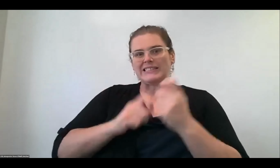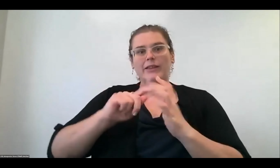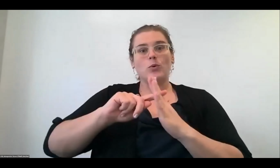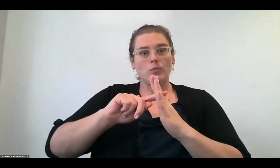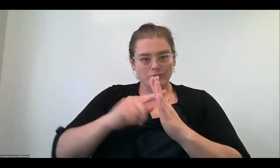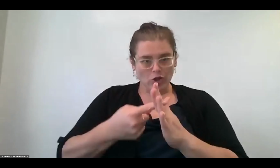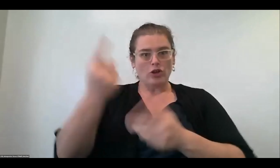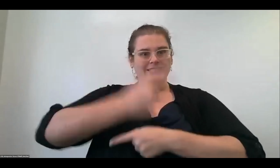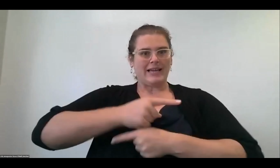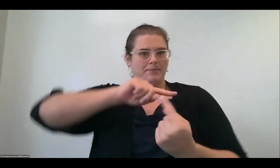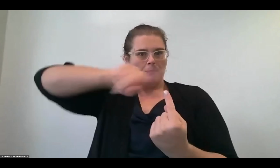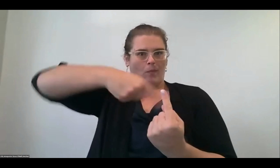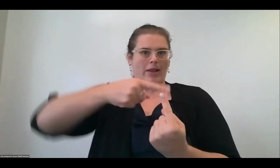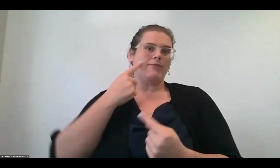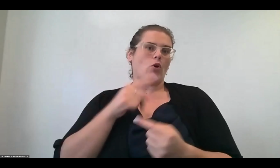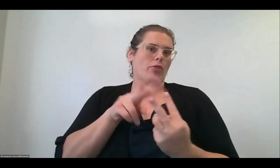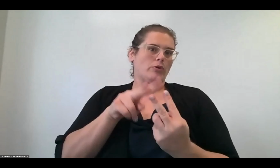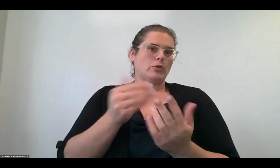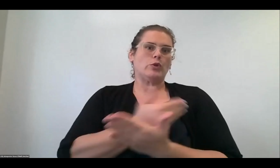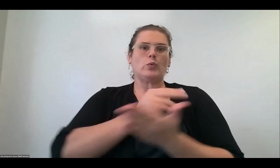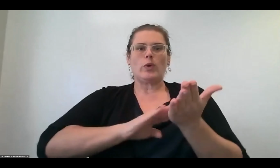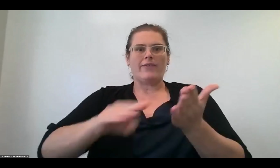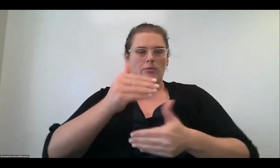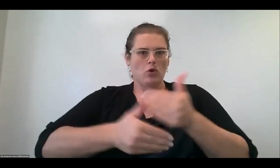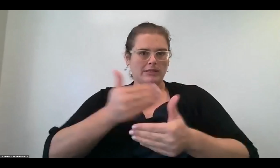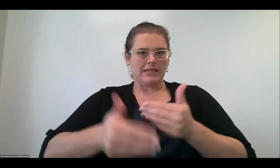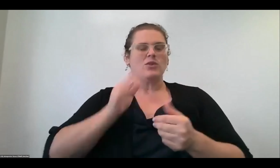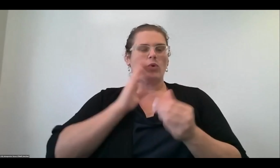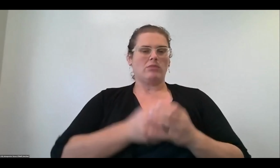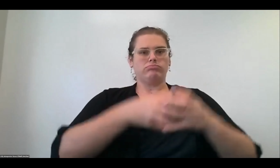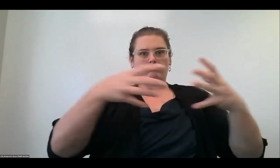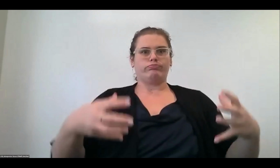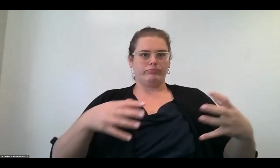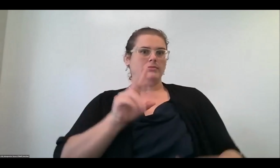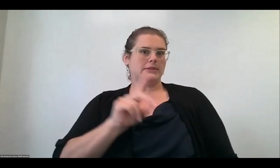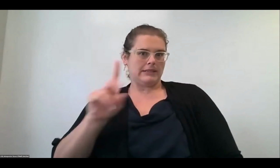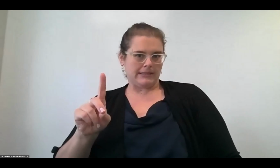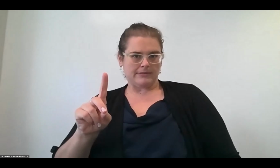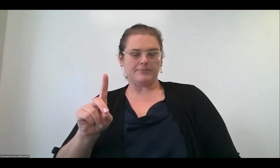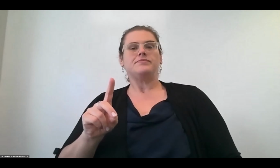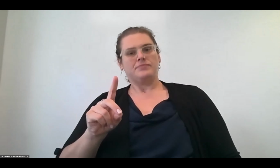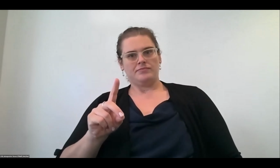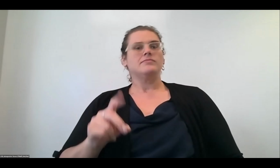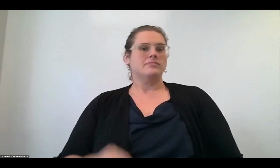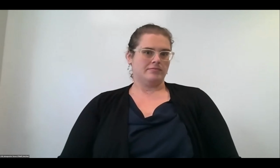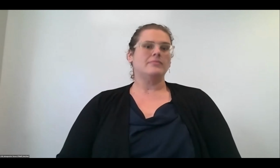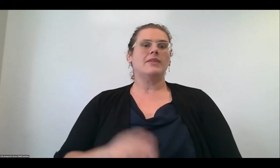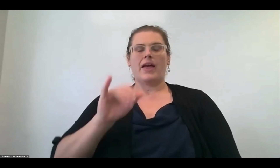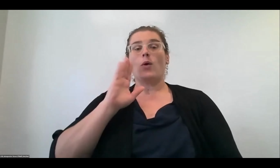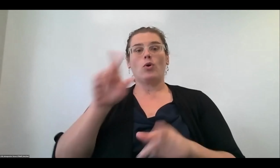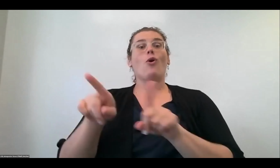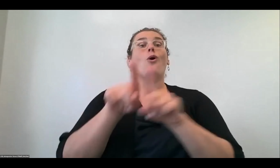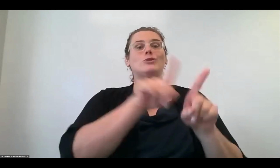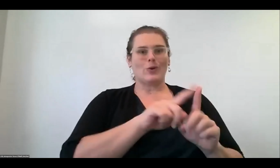date of these two new waivers, which will also be the effective date of the expanded services to include people